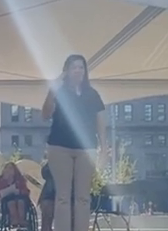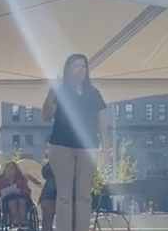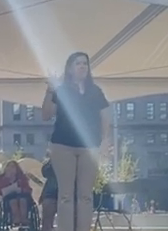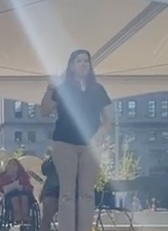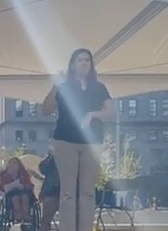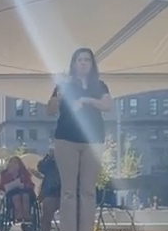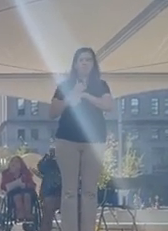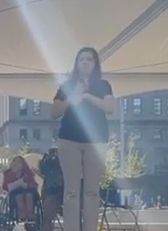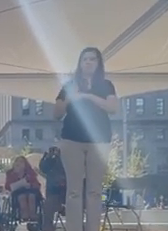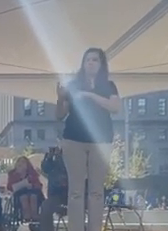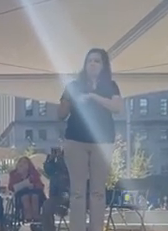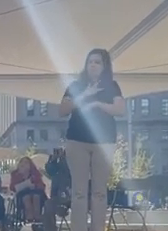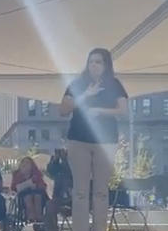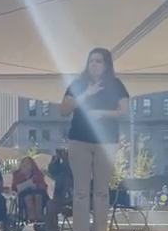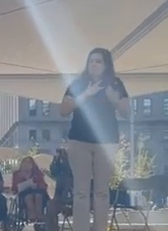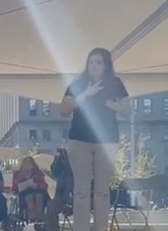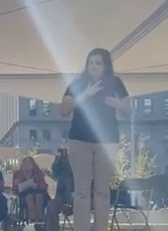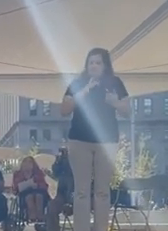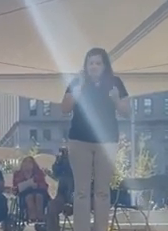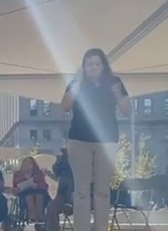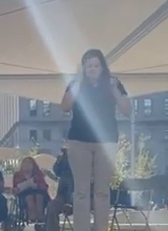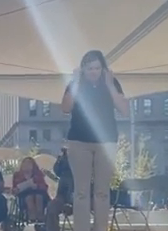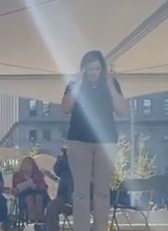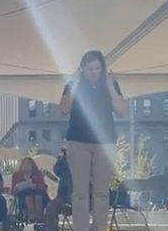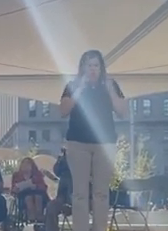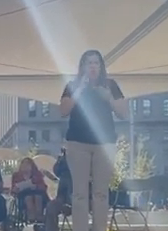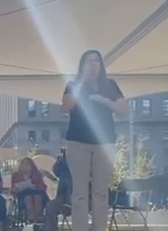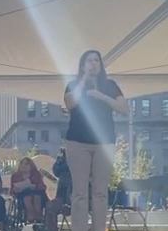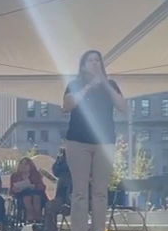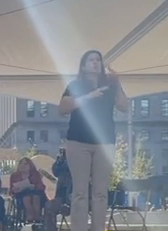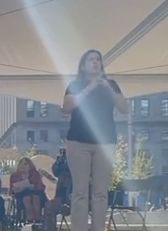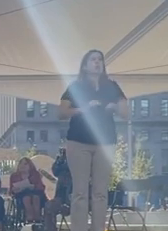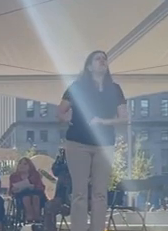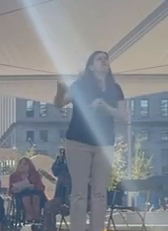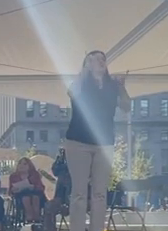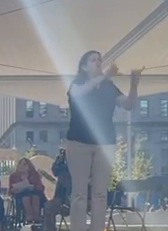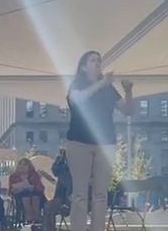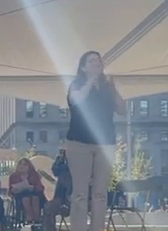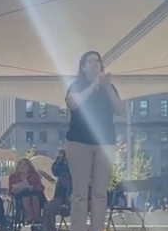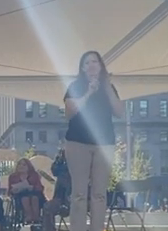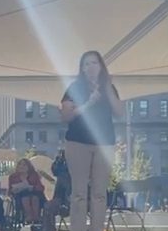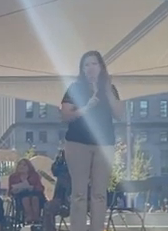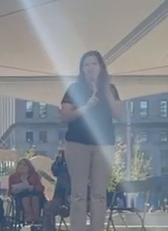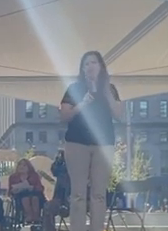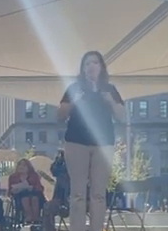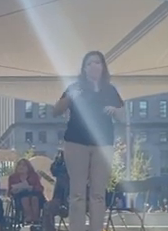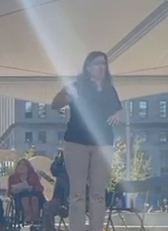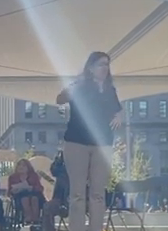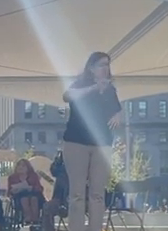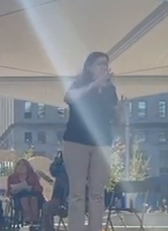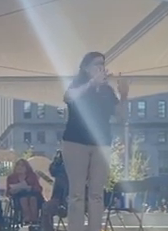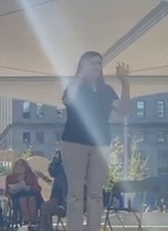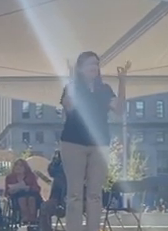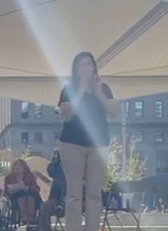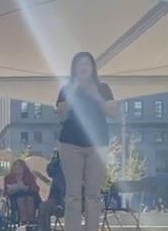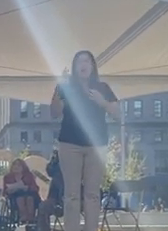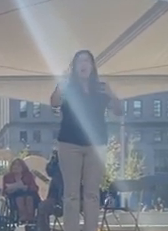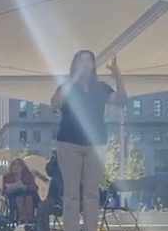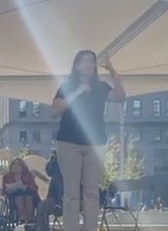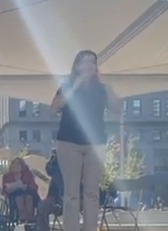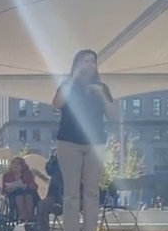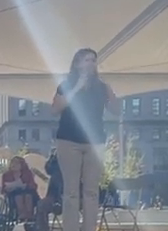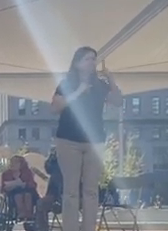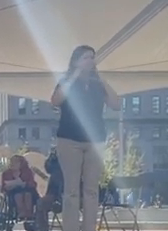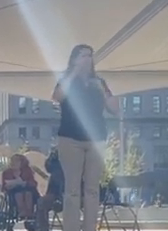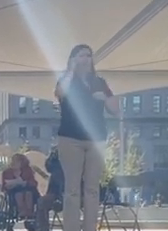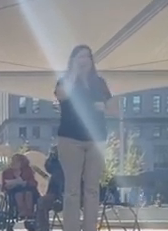starting to inspire me on a concept called universal design. And you, your loved ones with the lived and learned experiences